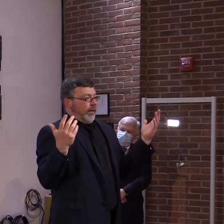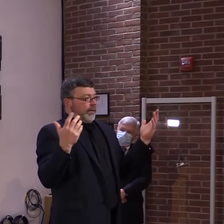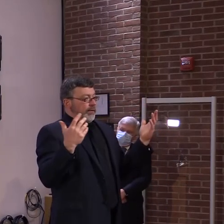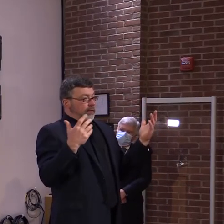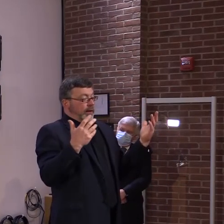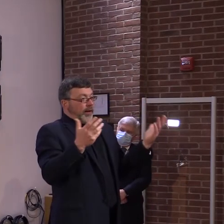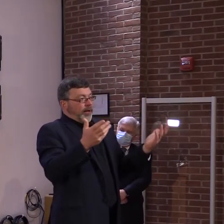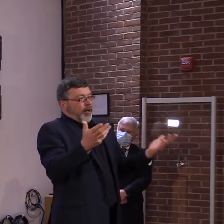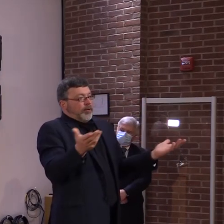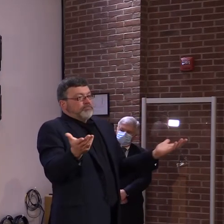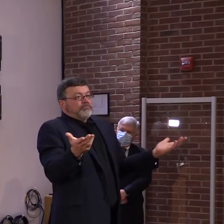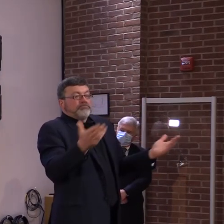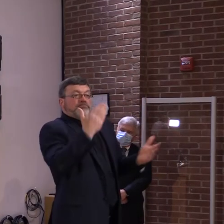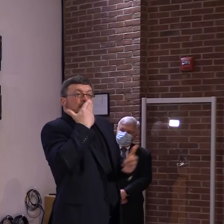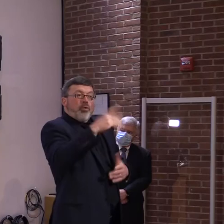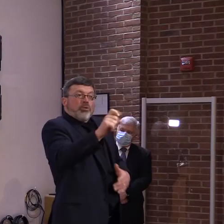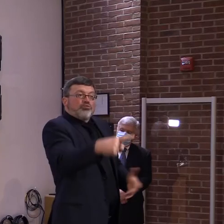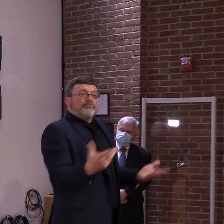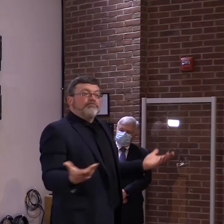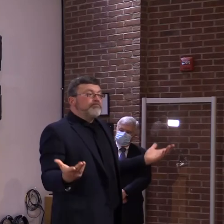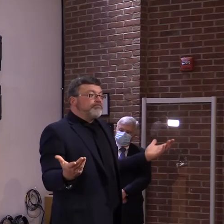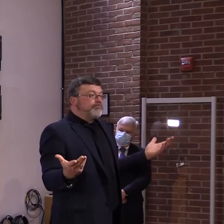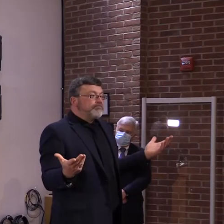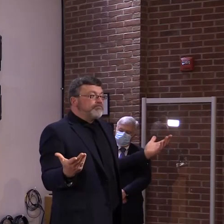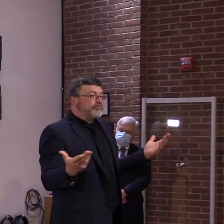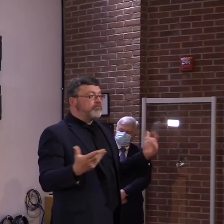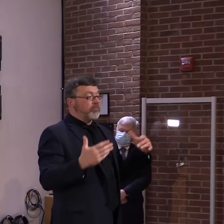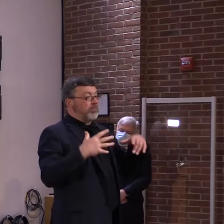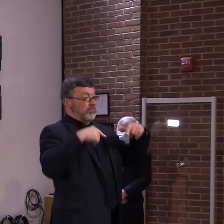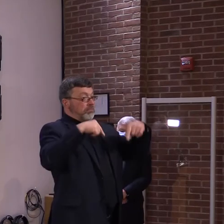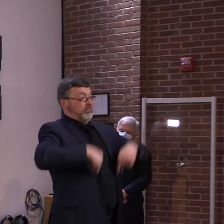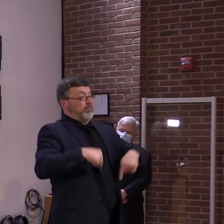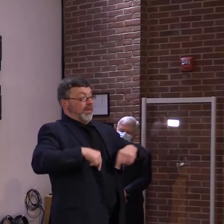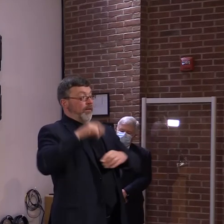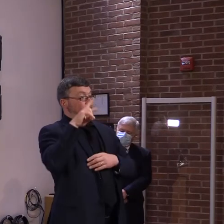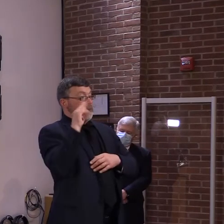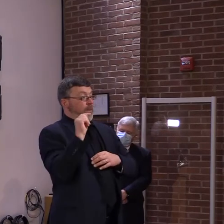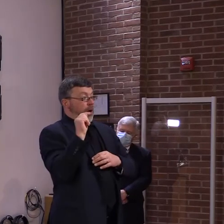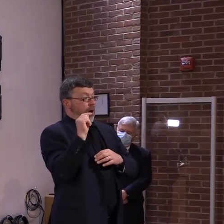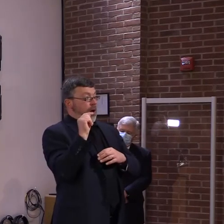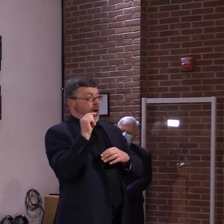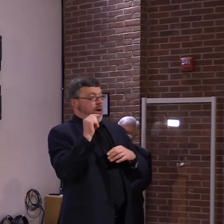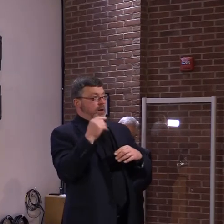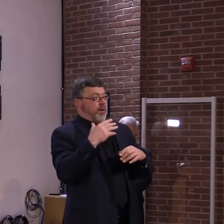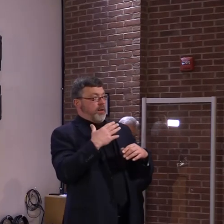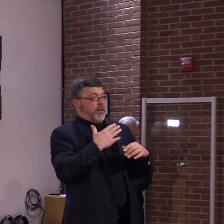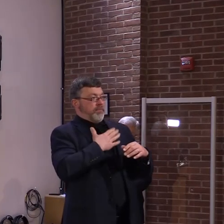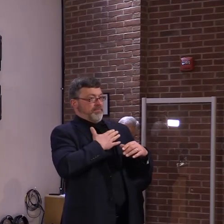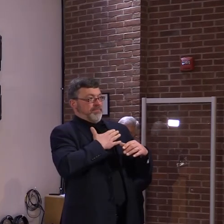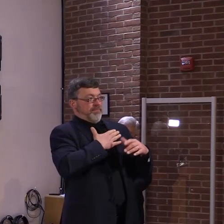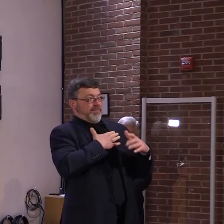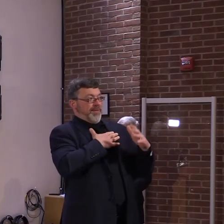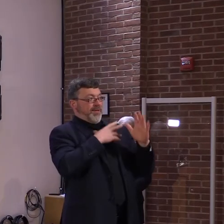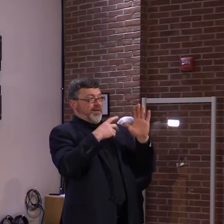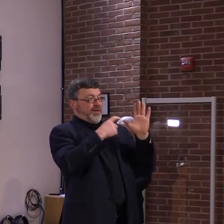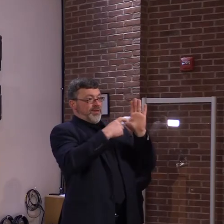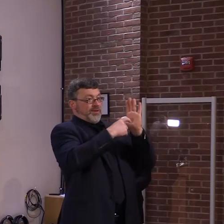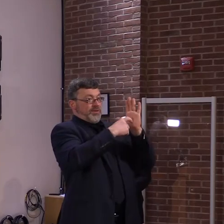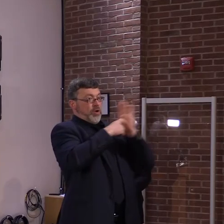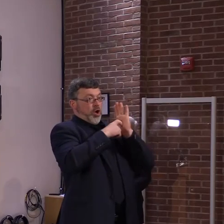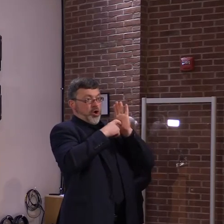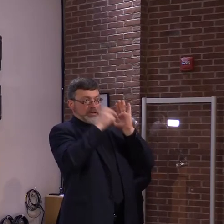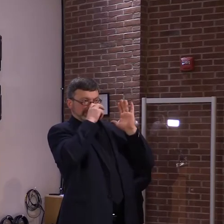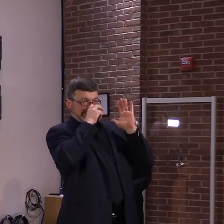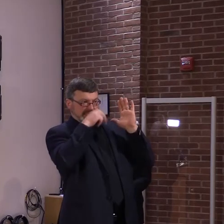Vermont has established levels that are lower. EPA has had traditionally a